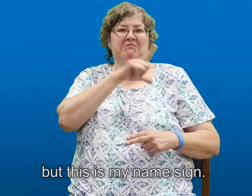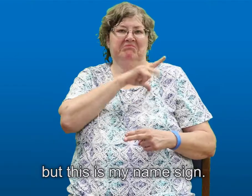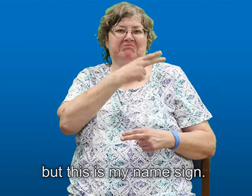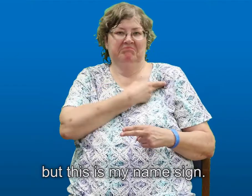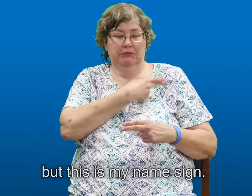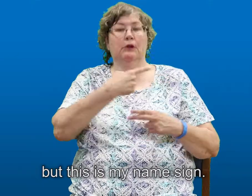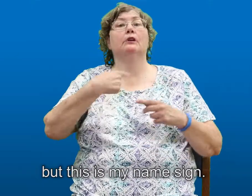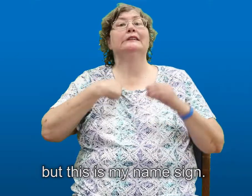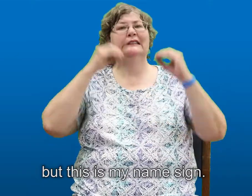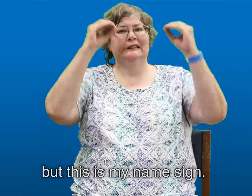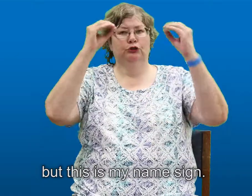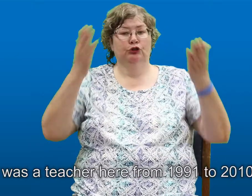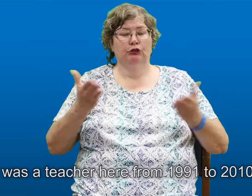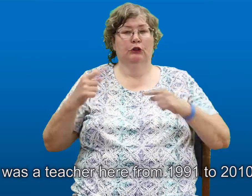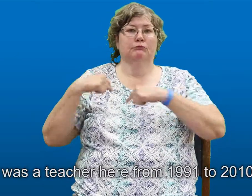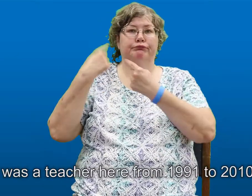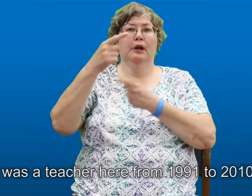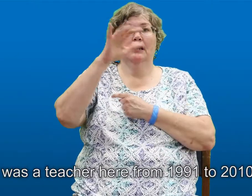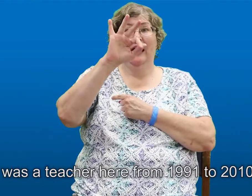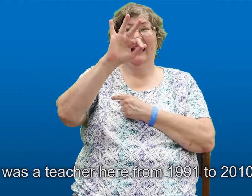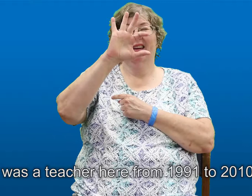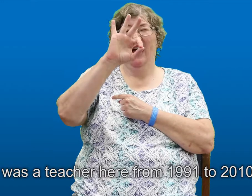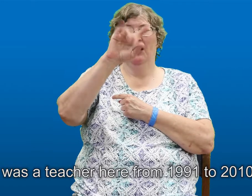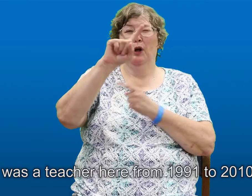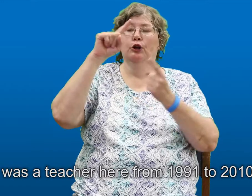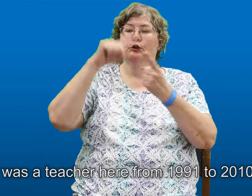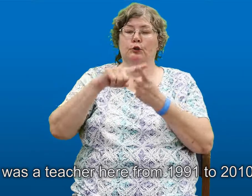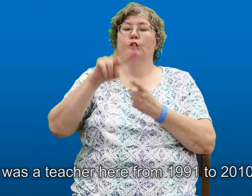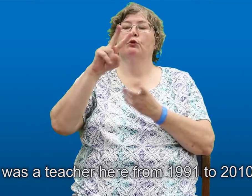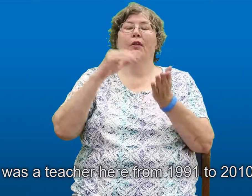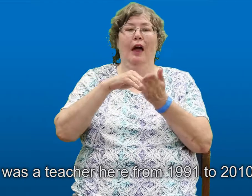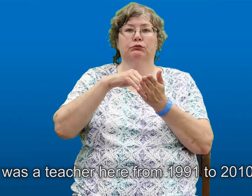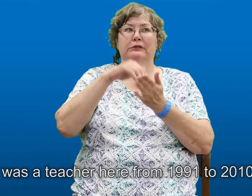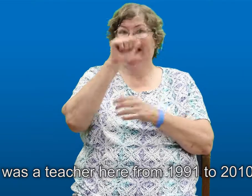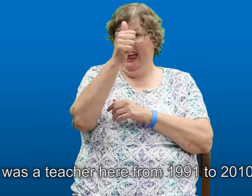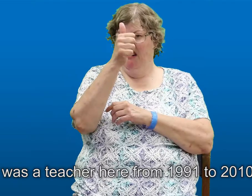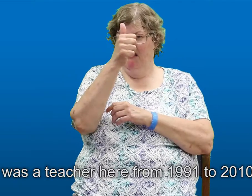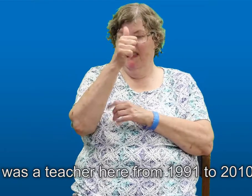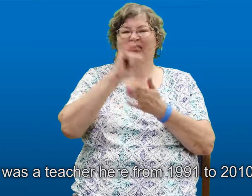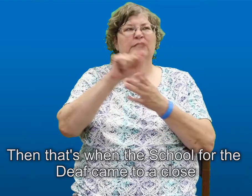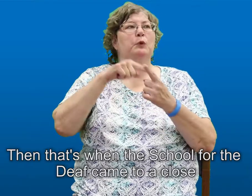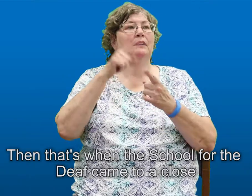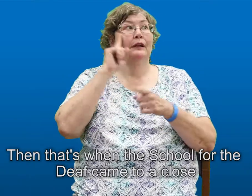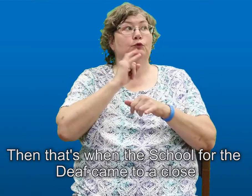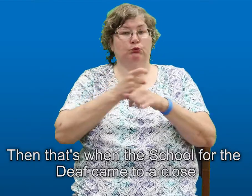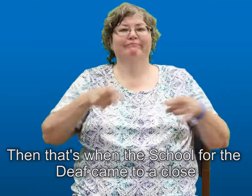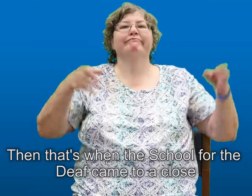on, but this is my name signed. And I was a teacher here from 91 to 2010. And that's